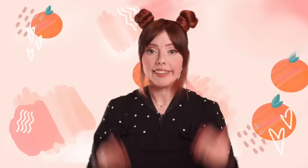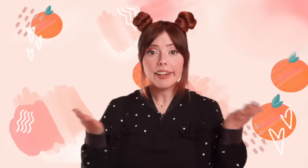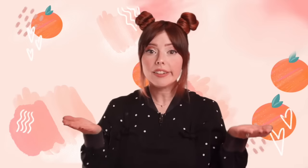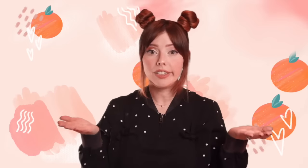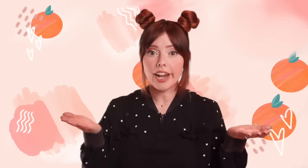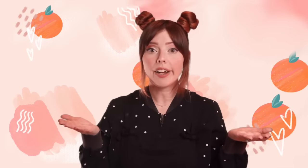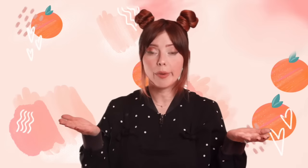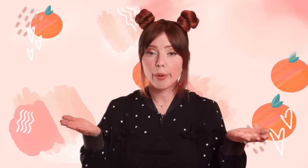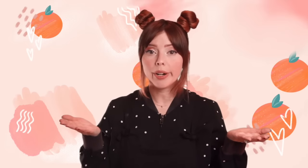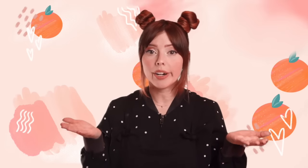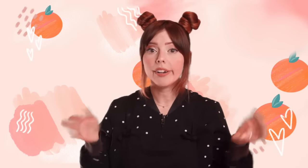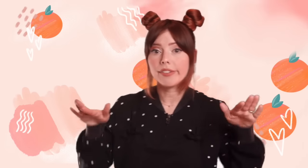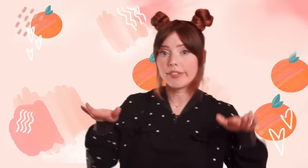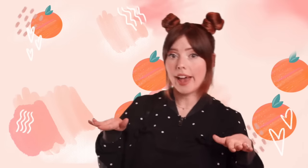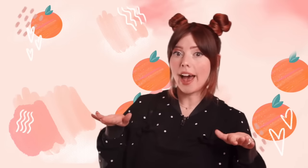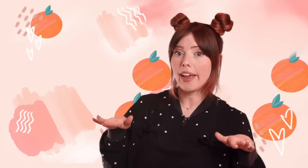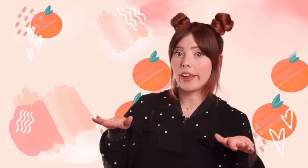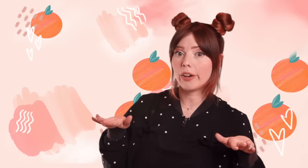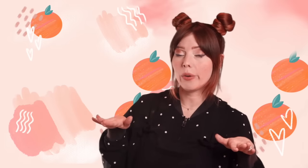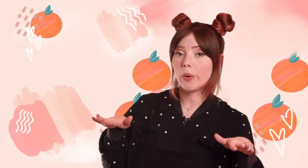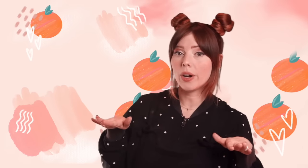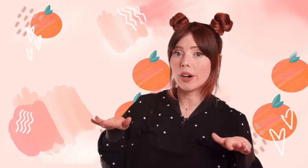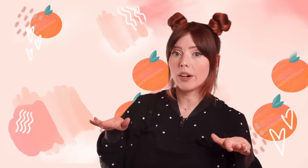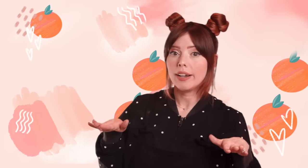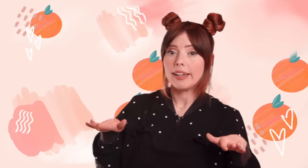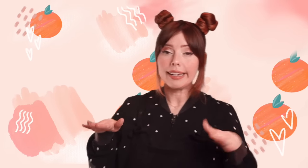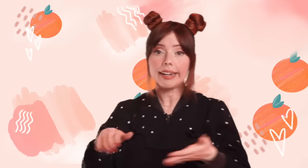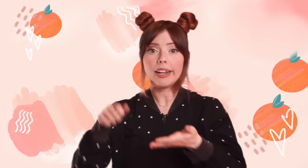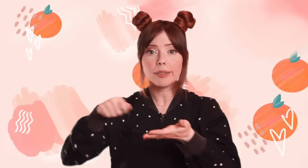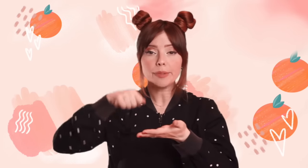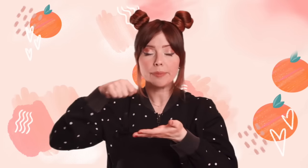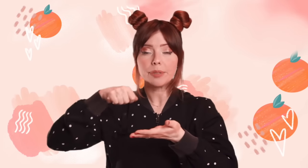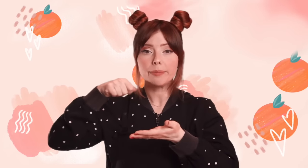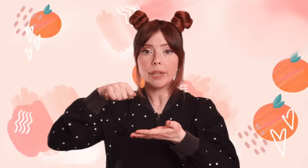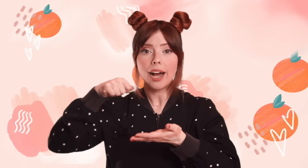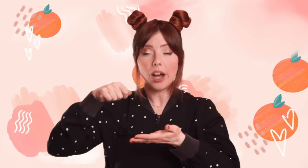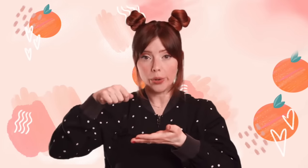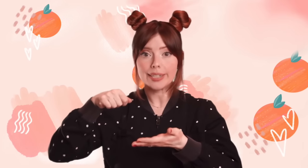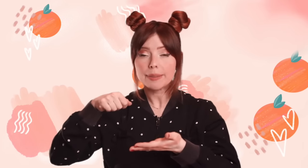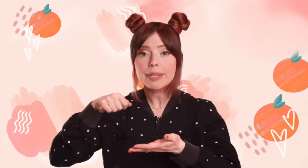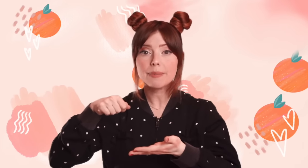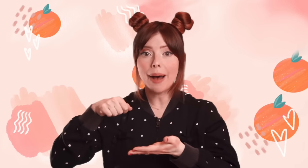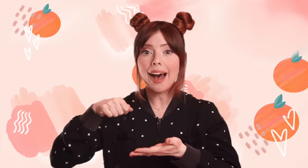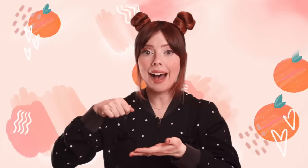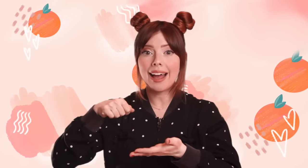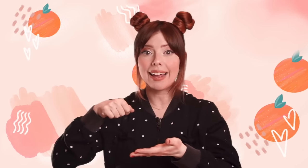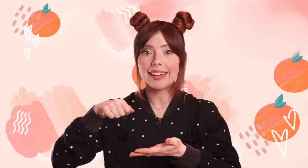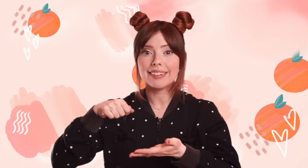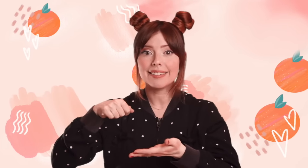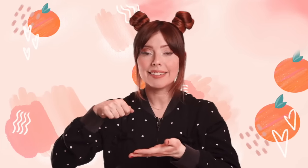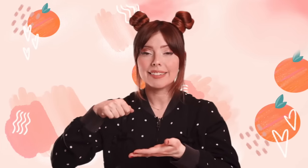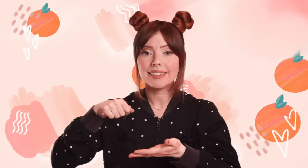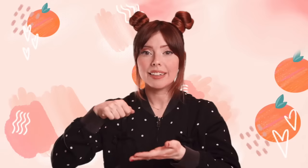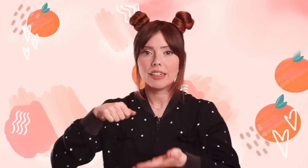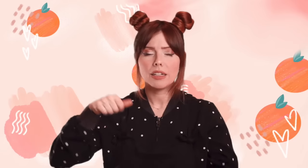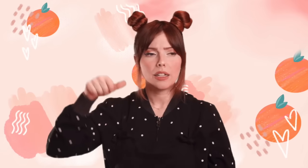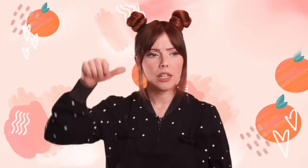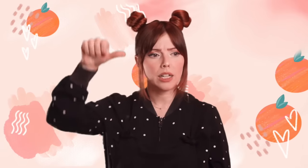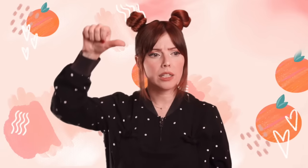Little Jack Horner sat in a corner eating a Christmas pie. He